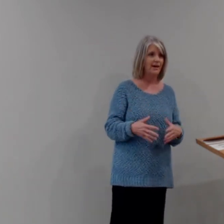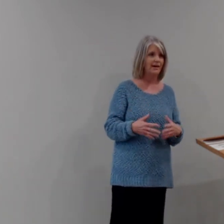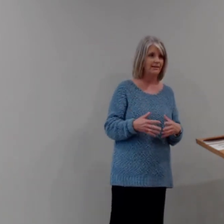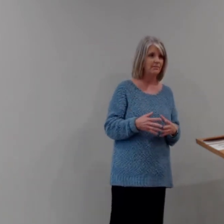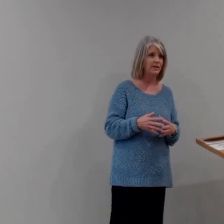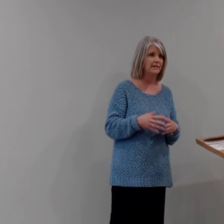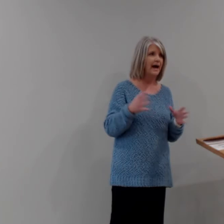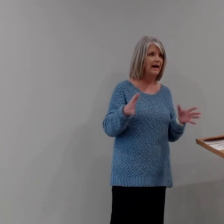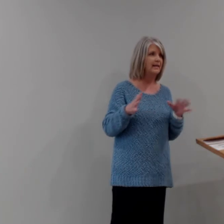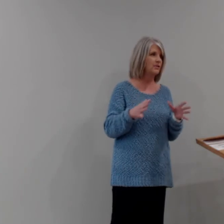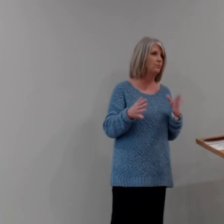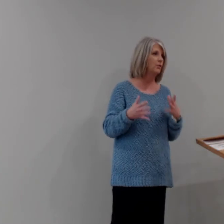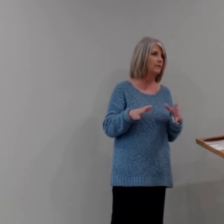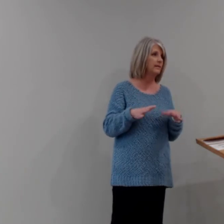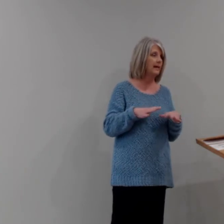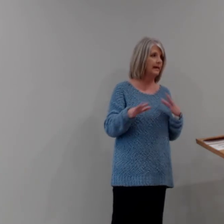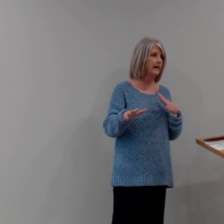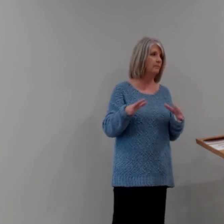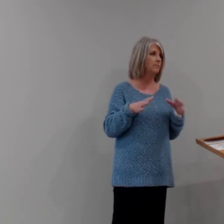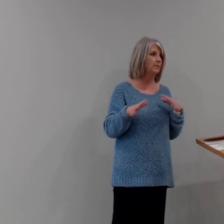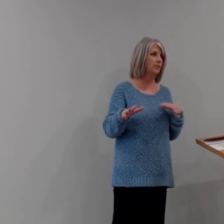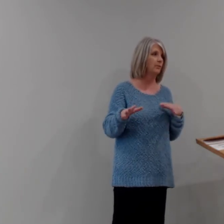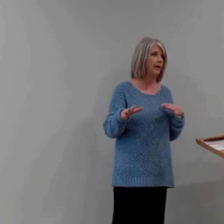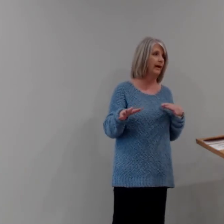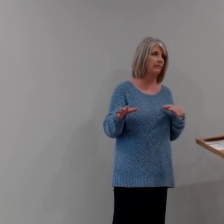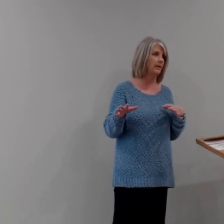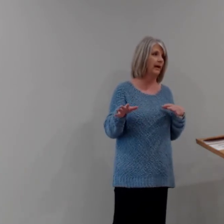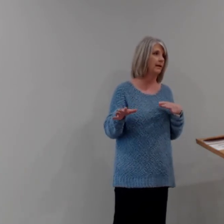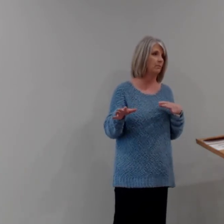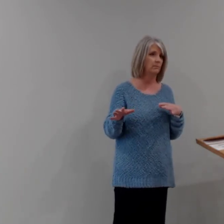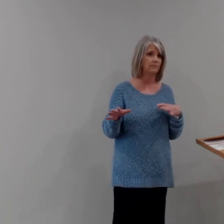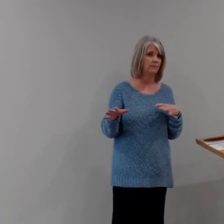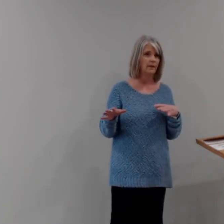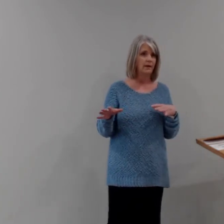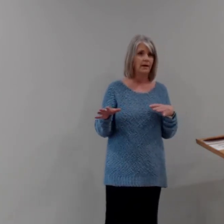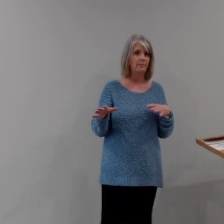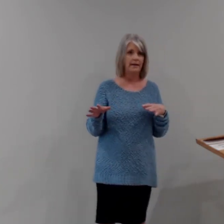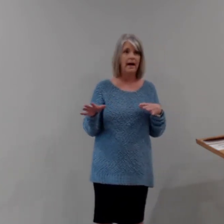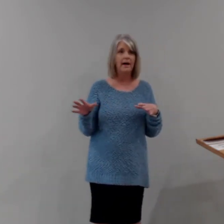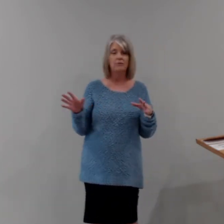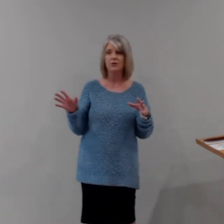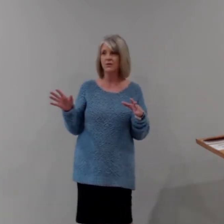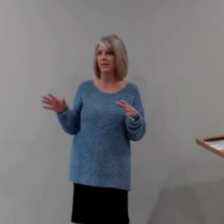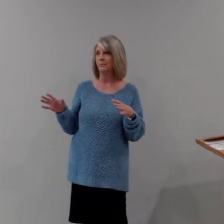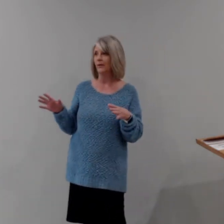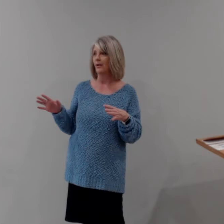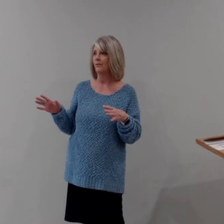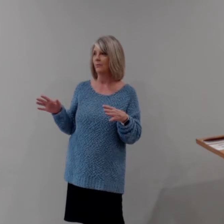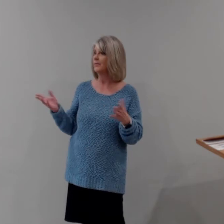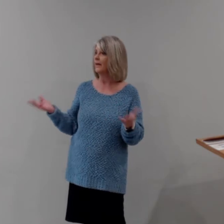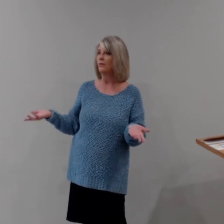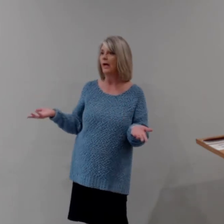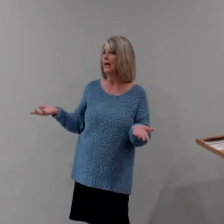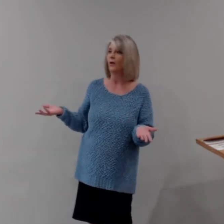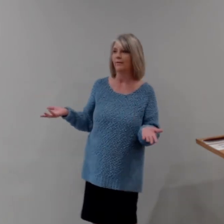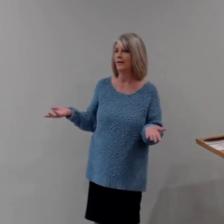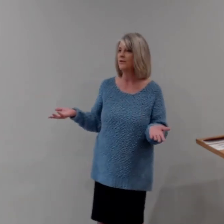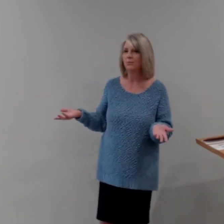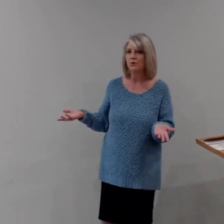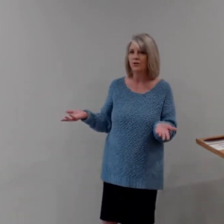hands, because I get so nervous I can't remember who I even am. I mean, I have just stumbled all over, but they don't care. They just want you to talk